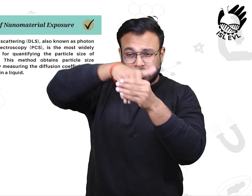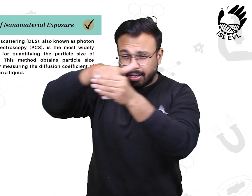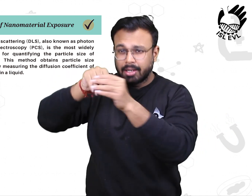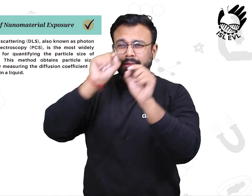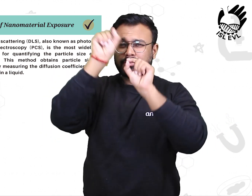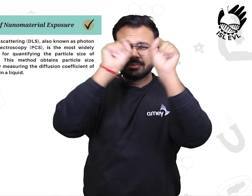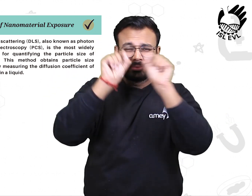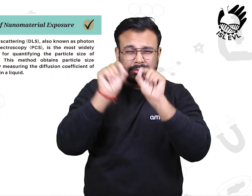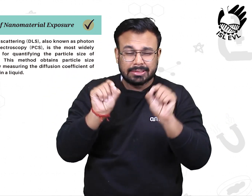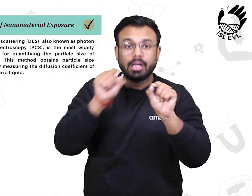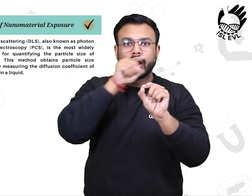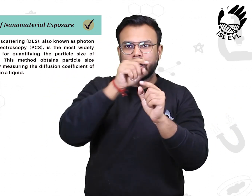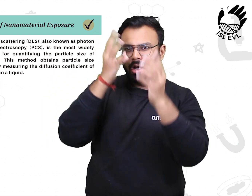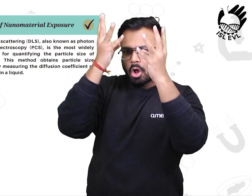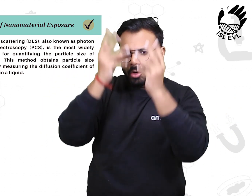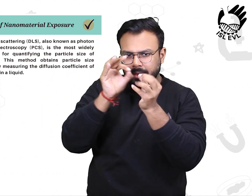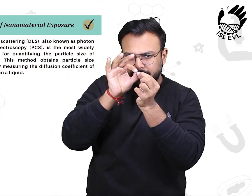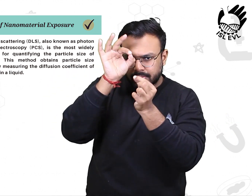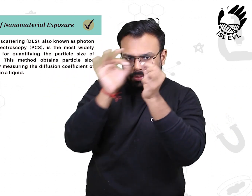of nanoparticles.